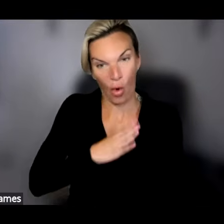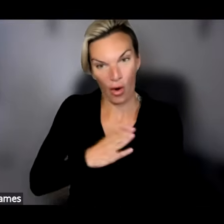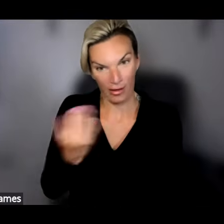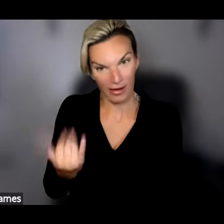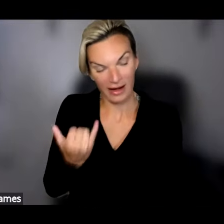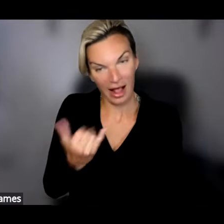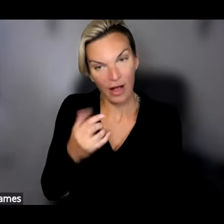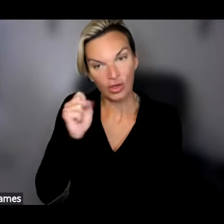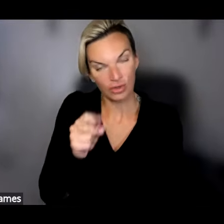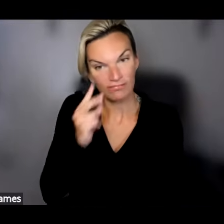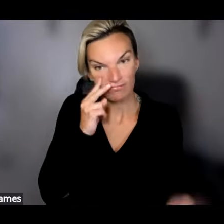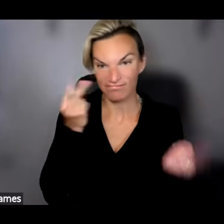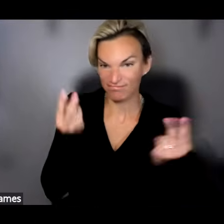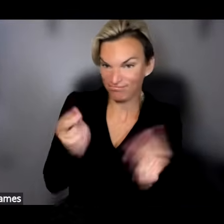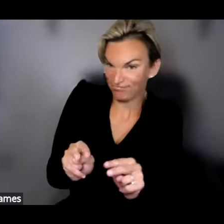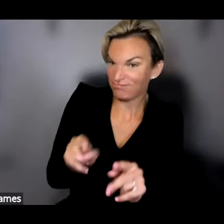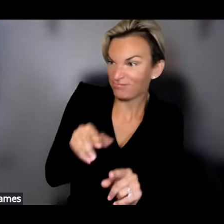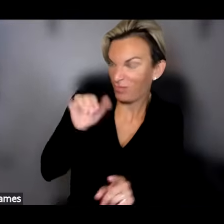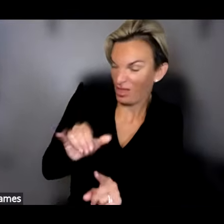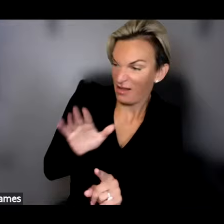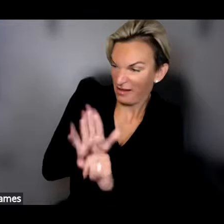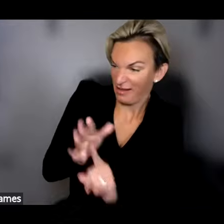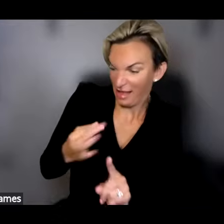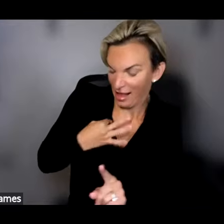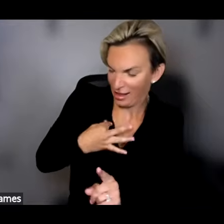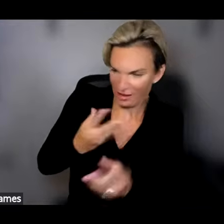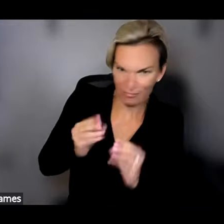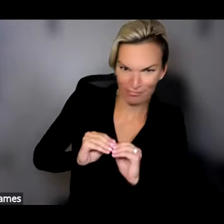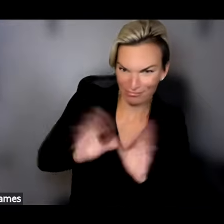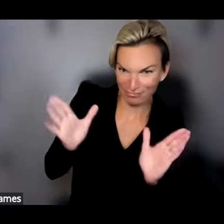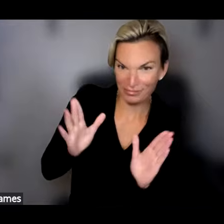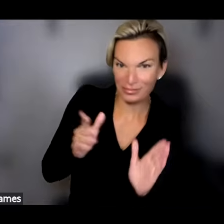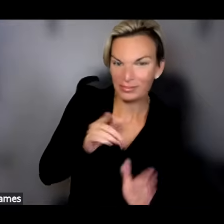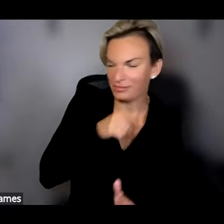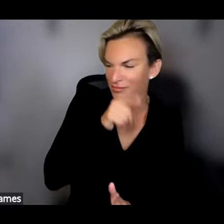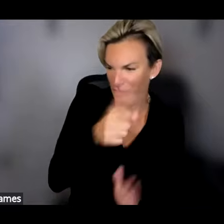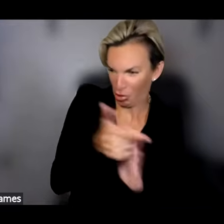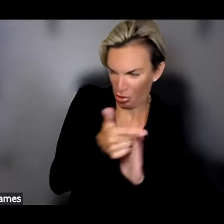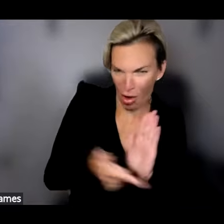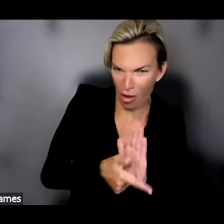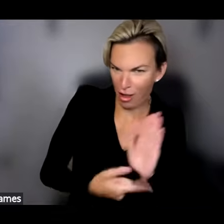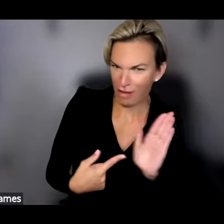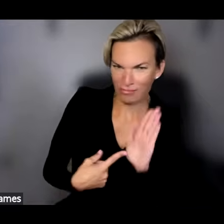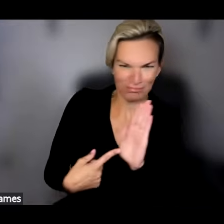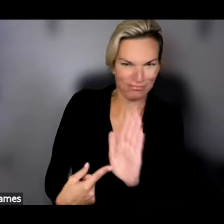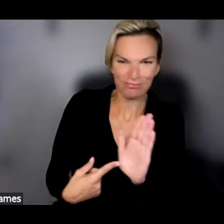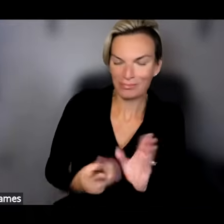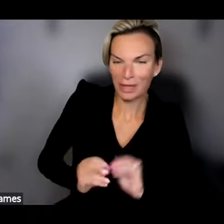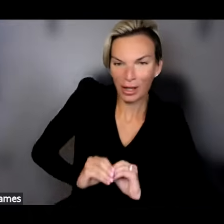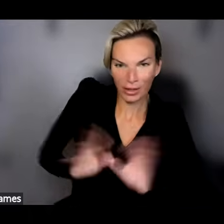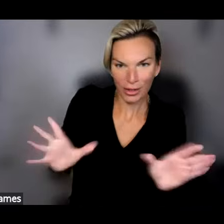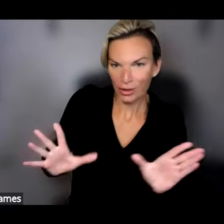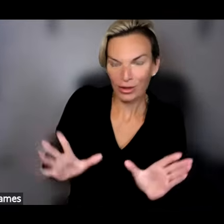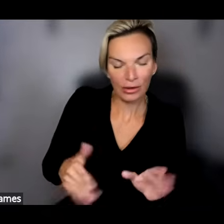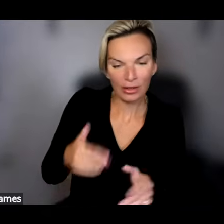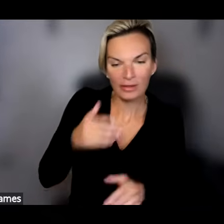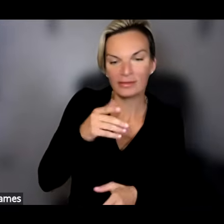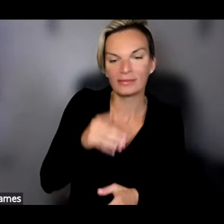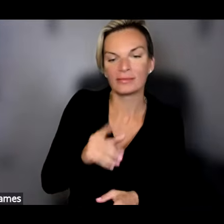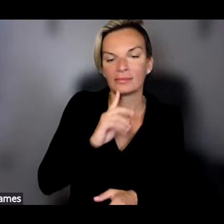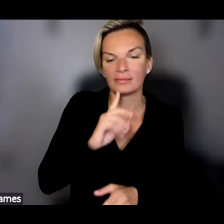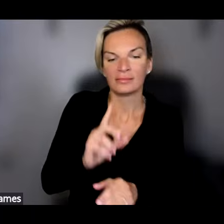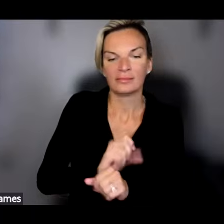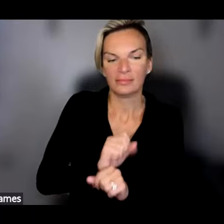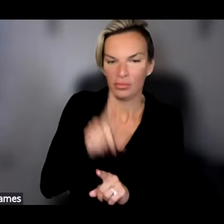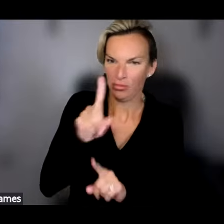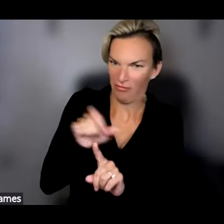say to a candidate, the law is clear. We will not tolerate falsification of circulator names, and you should